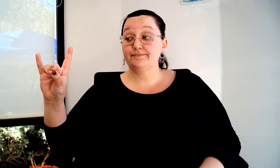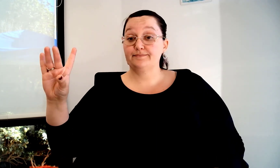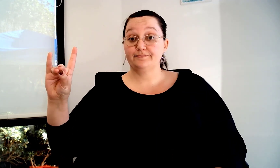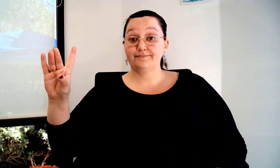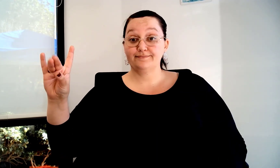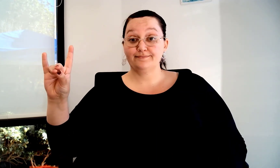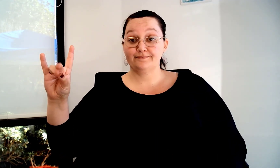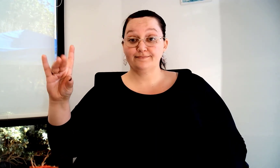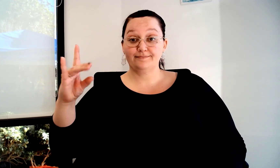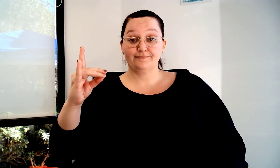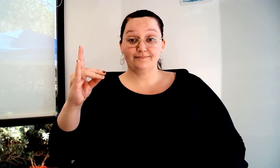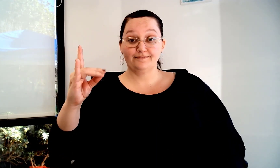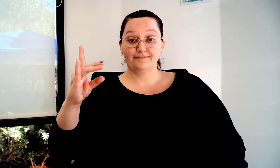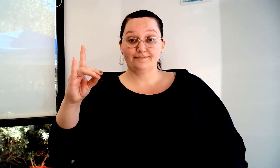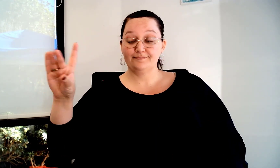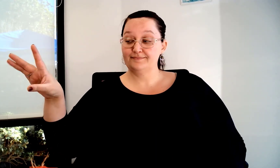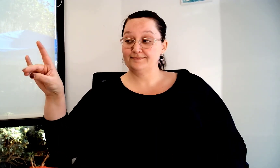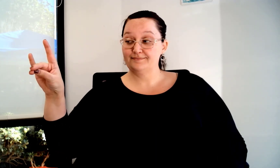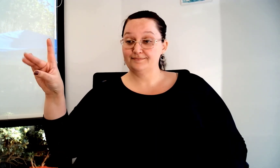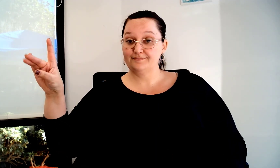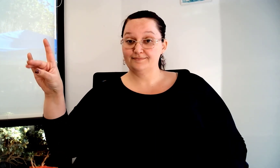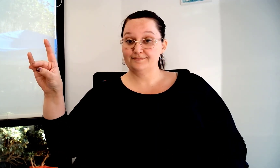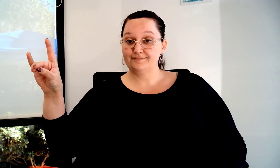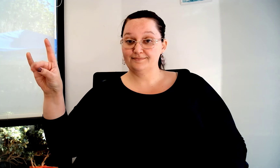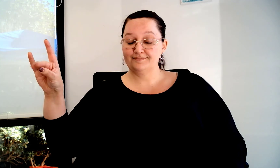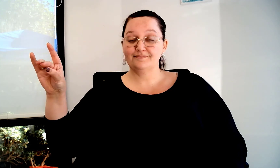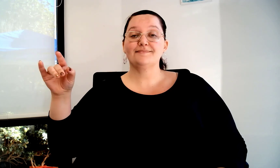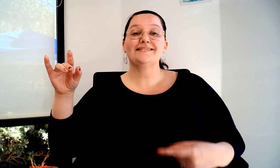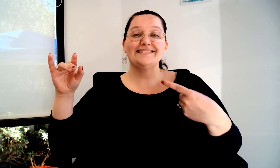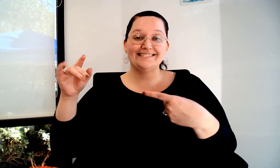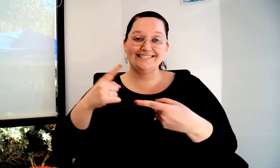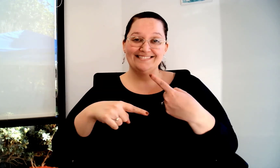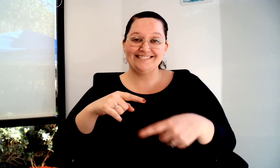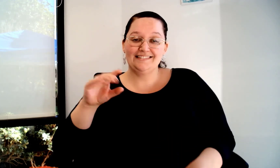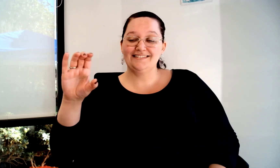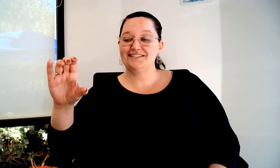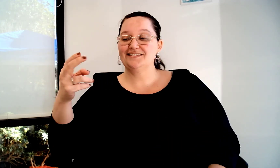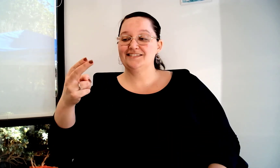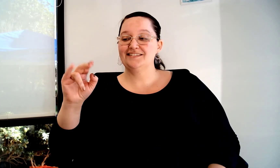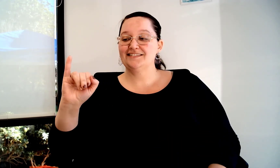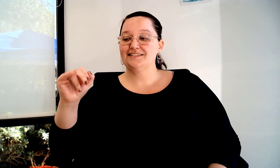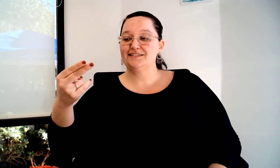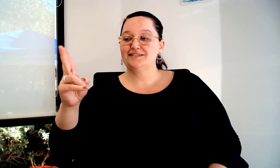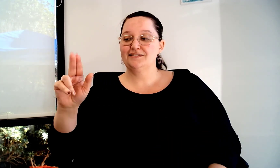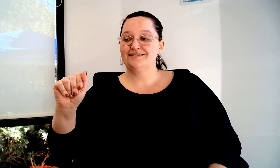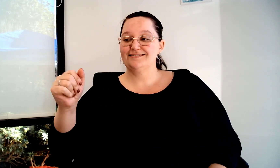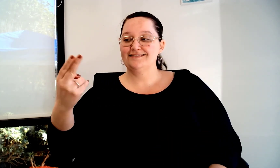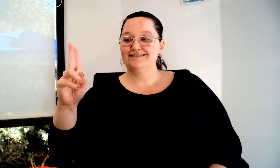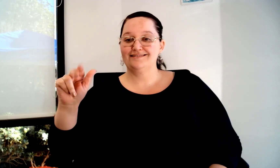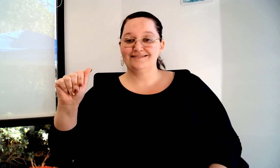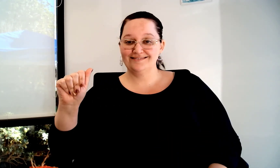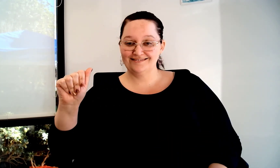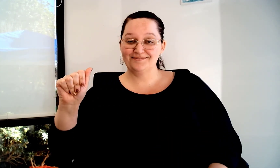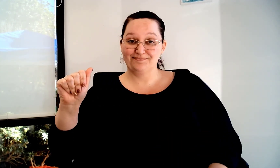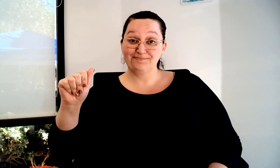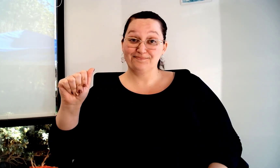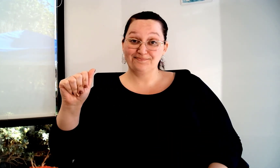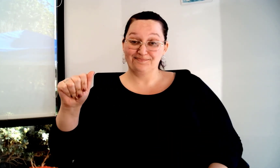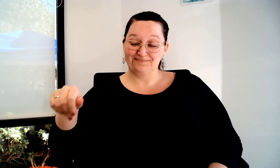If you start opening and closing your thumb and middle fingers, this is the sign Chihuahua. It's the one that I've seen